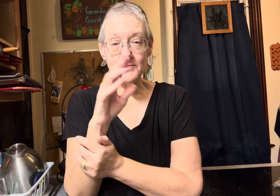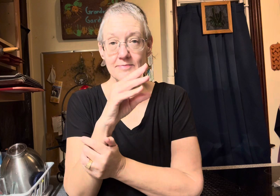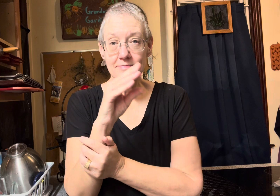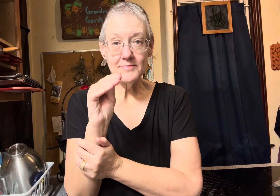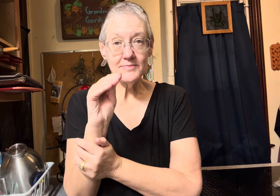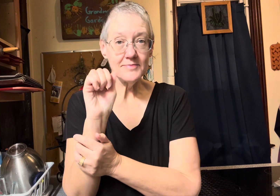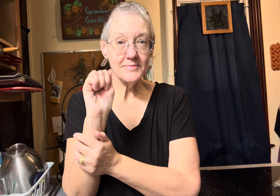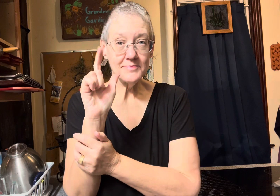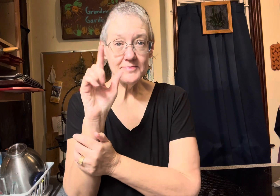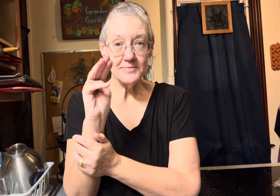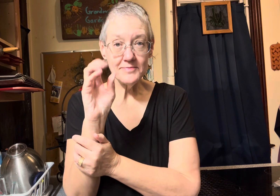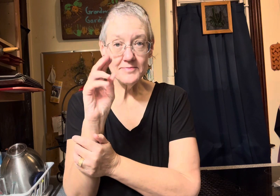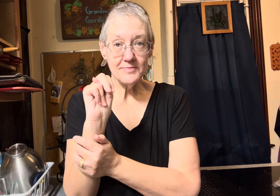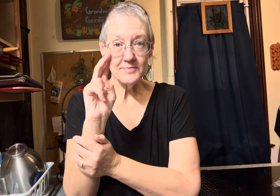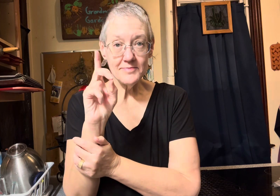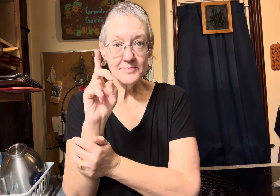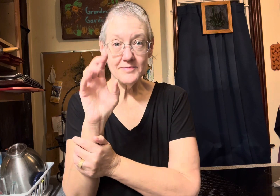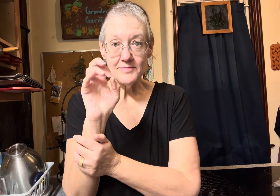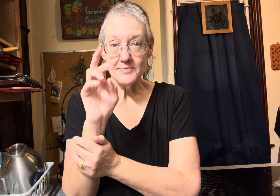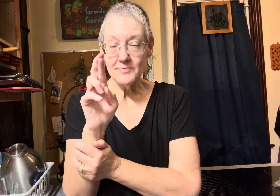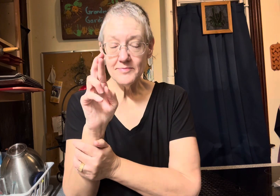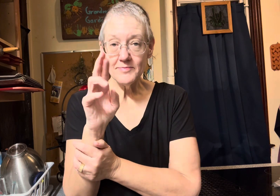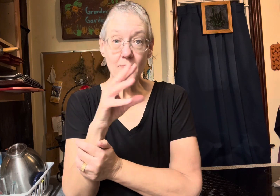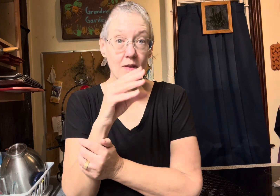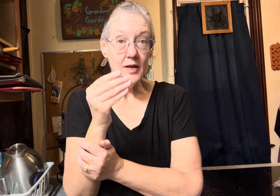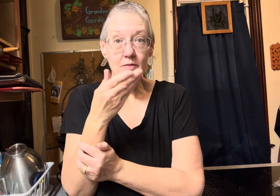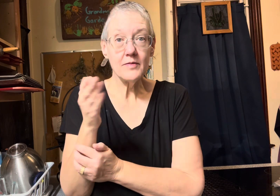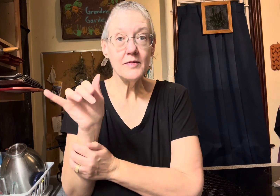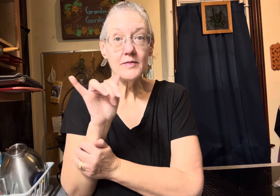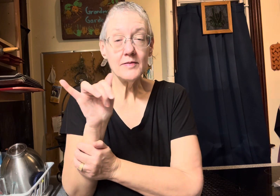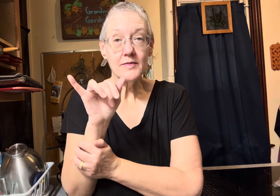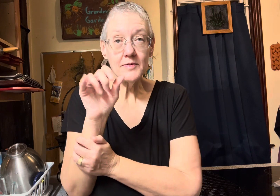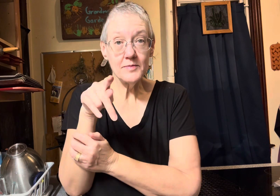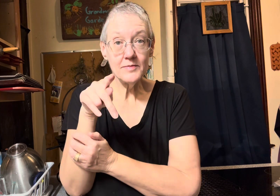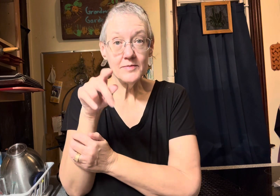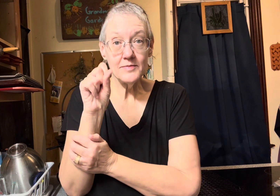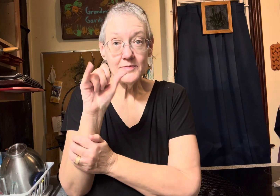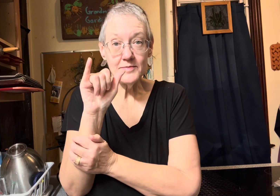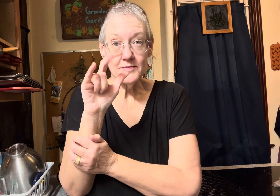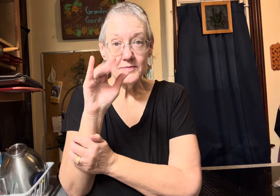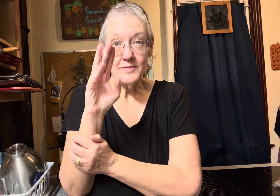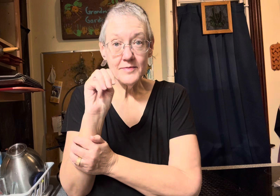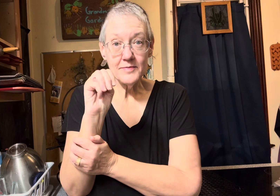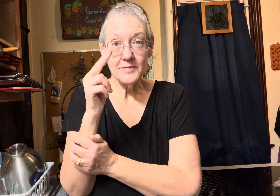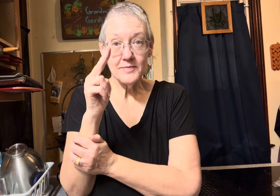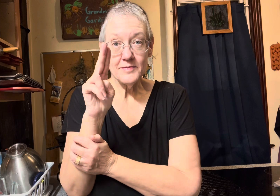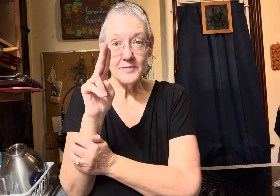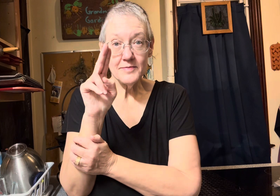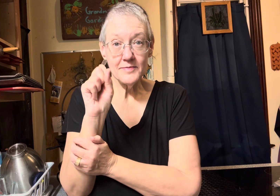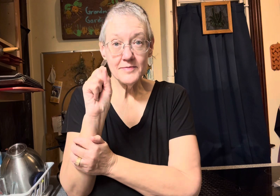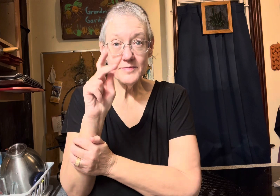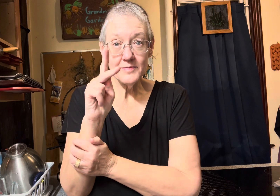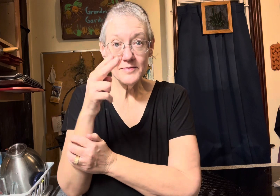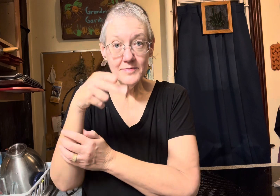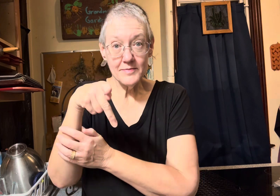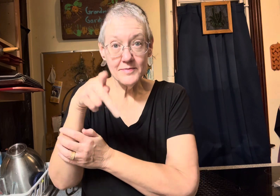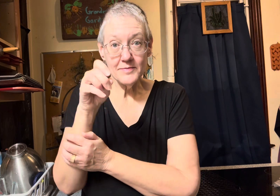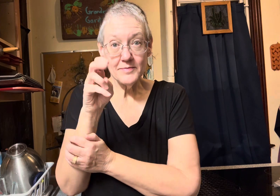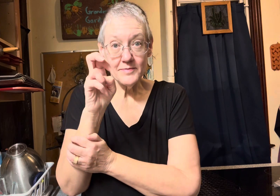Now, when you cook with things like coconut and almond flour and things like psyllium husk powder, like in the